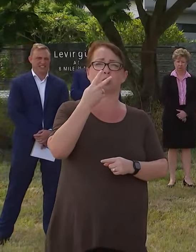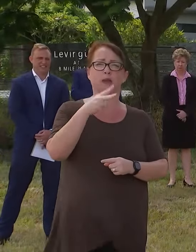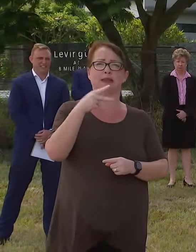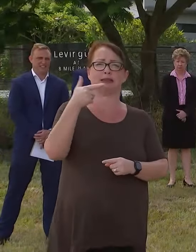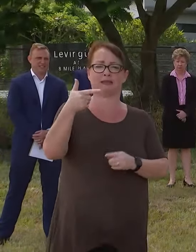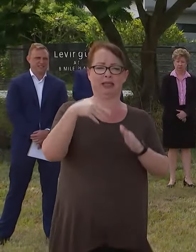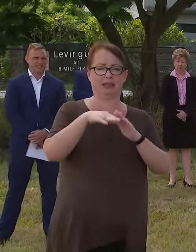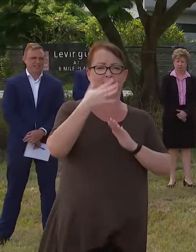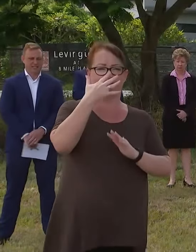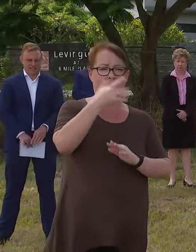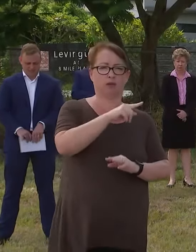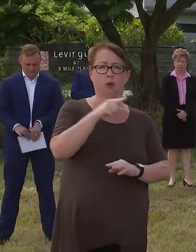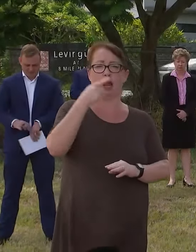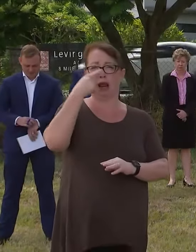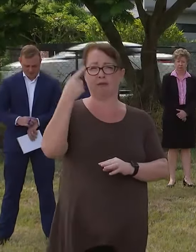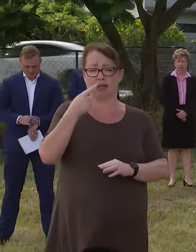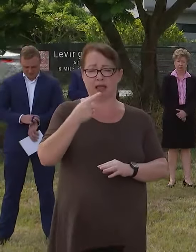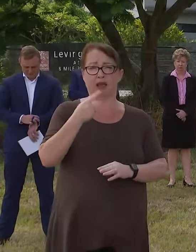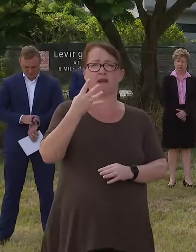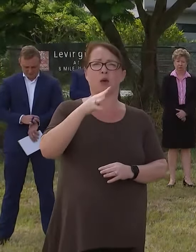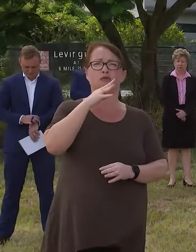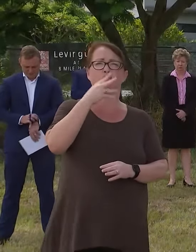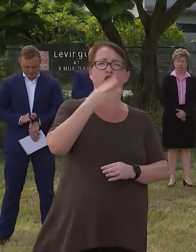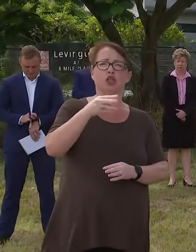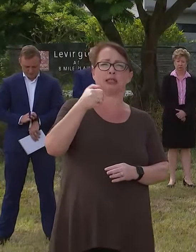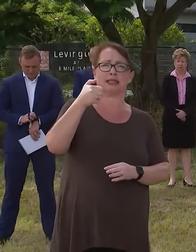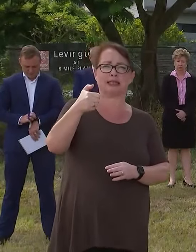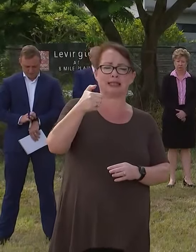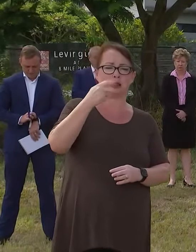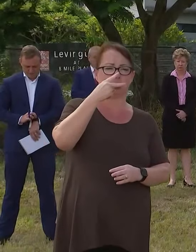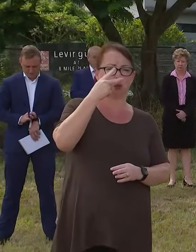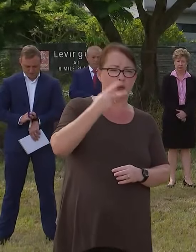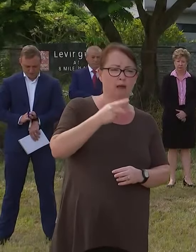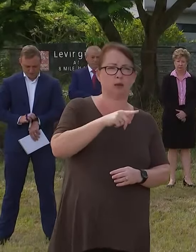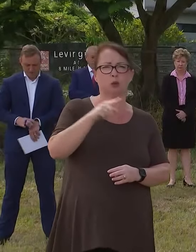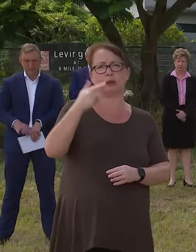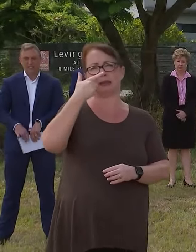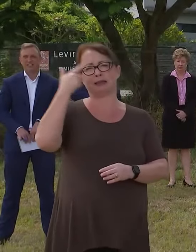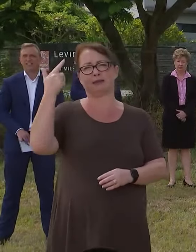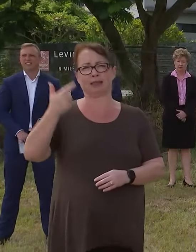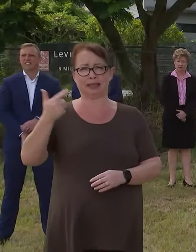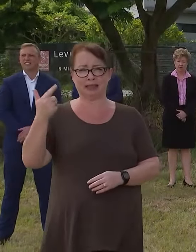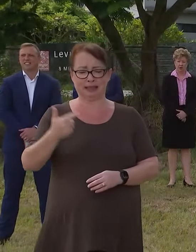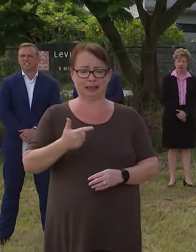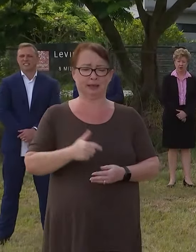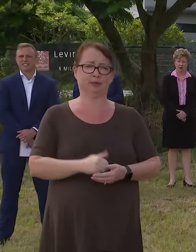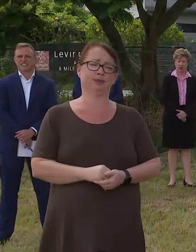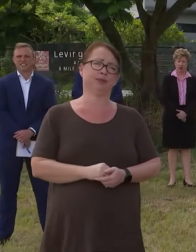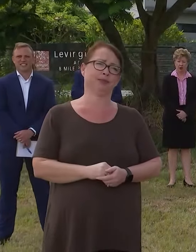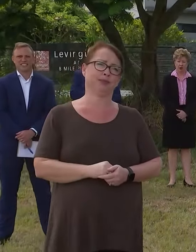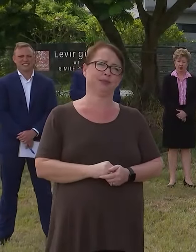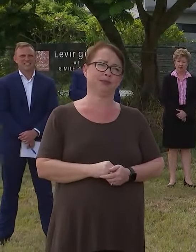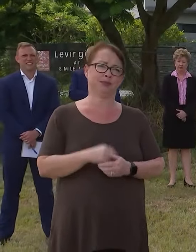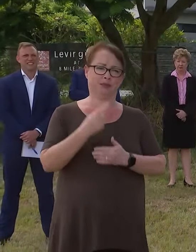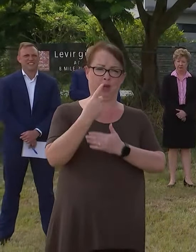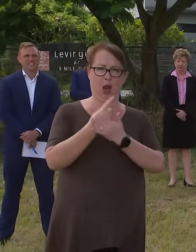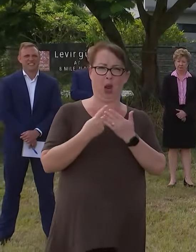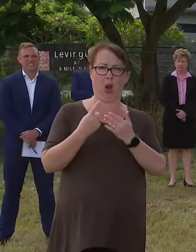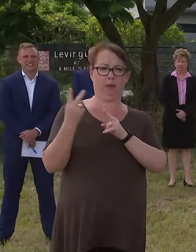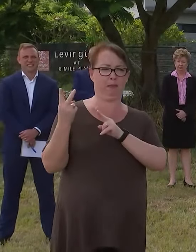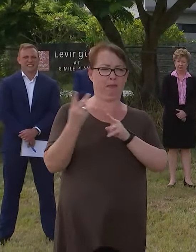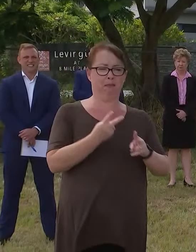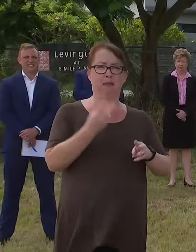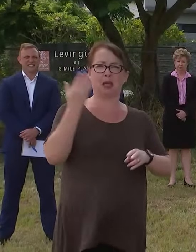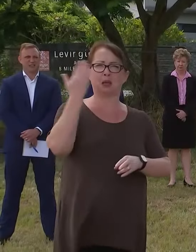age group, and 436 in the 12 to 17 year age group. It's only been just on a week